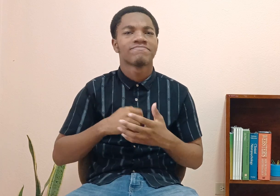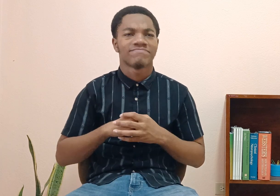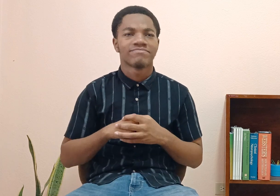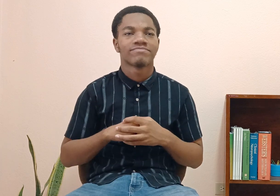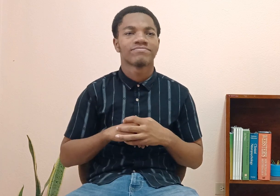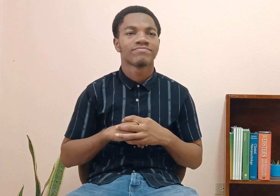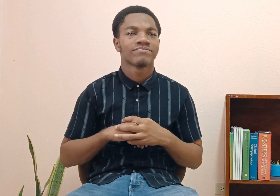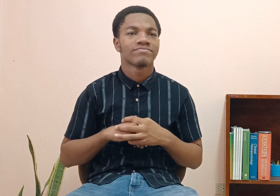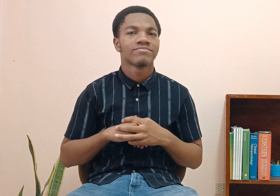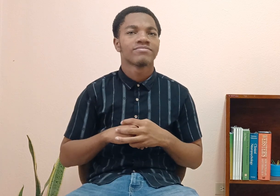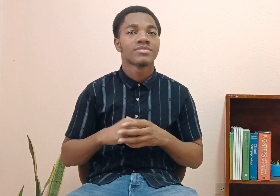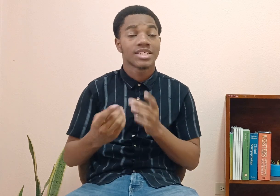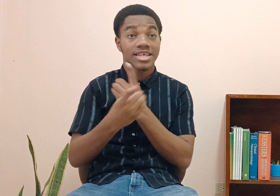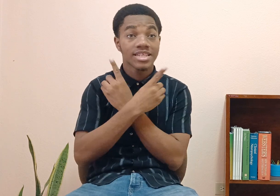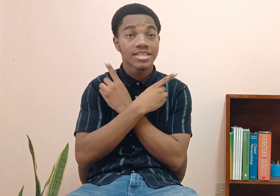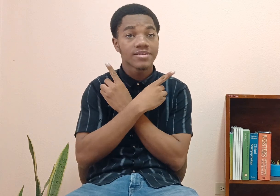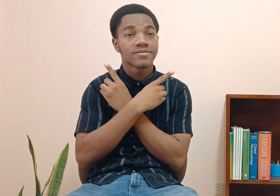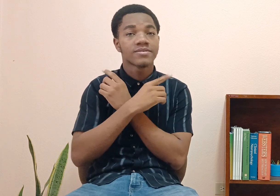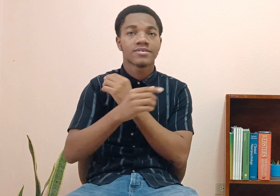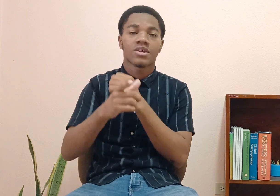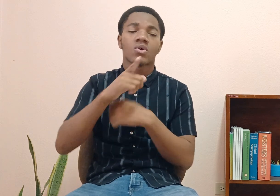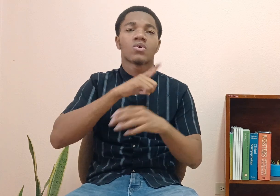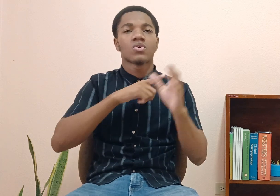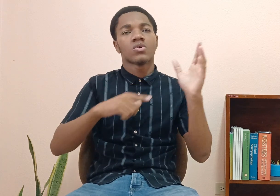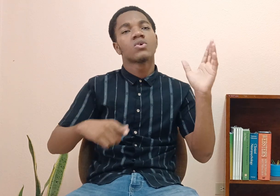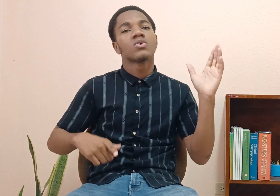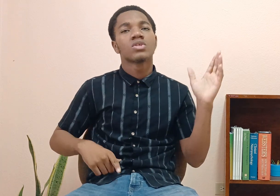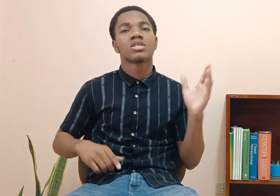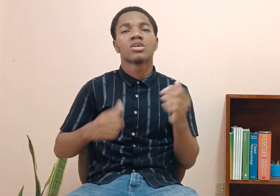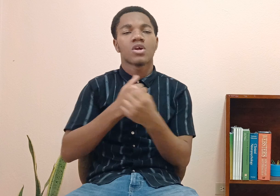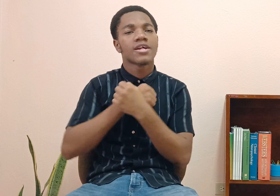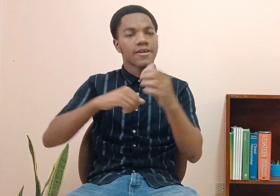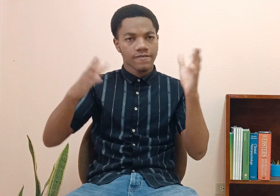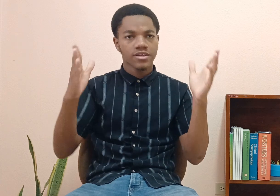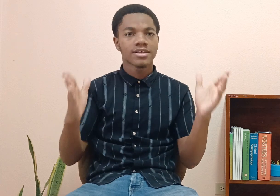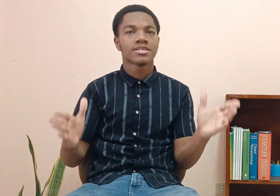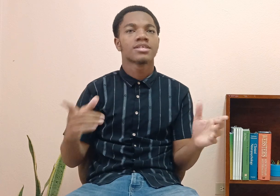Dear Lord and Saviour, you know all things.